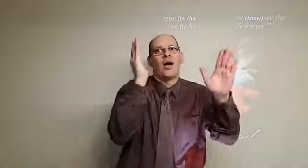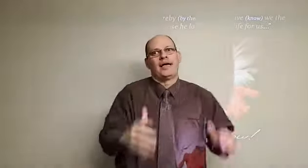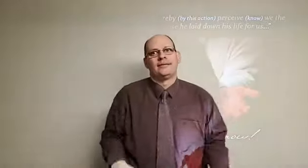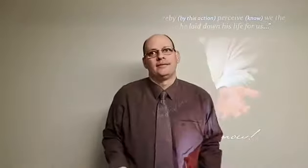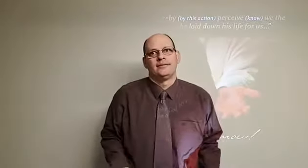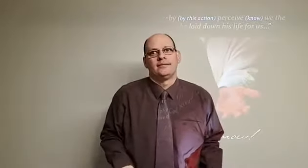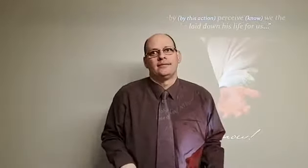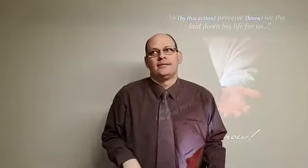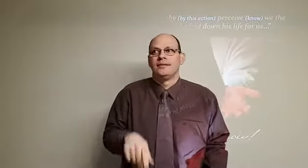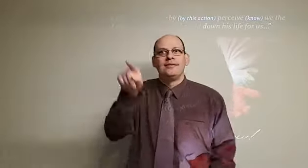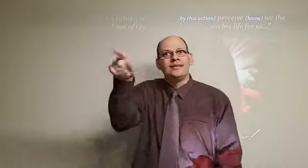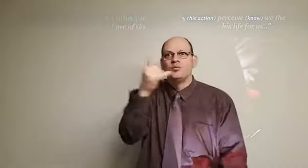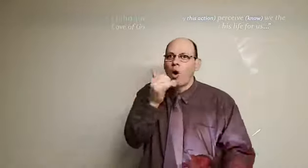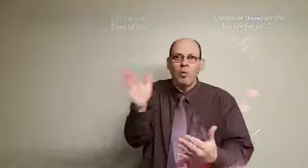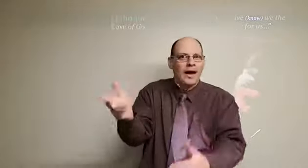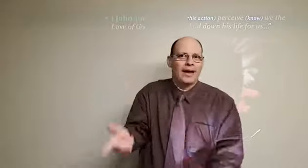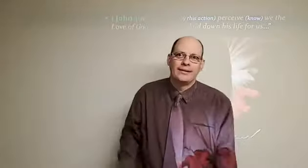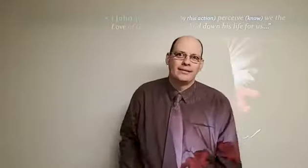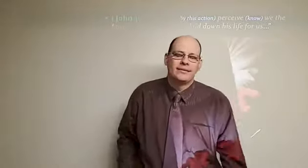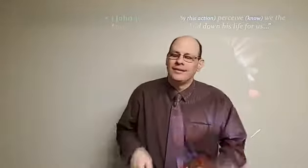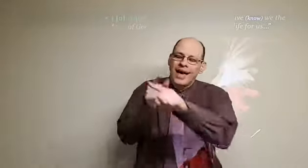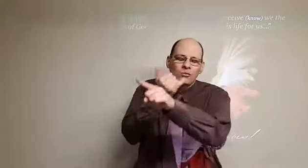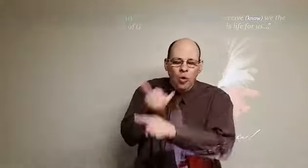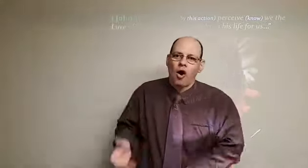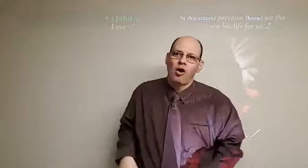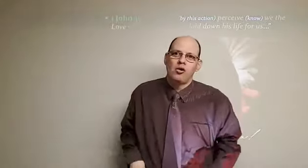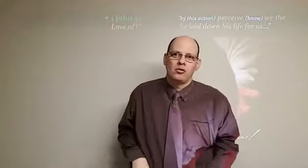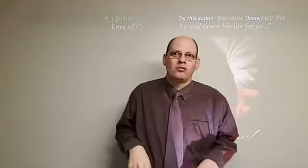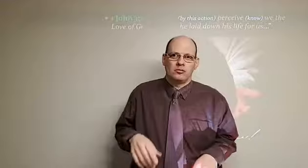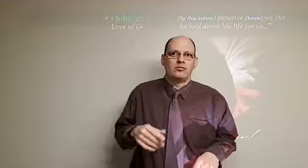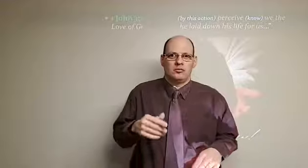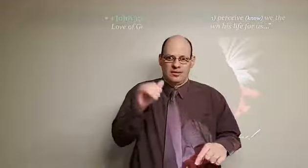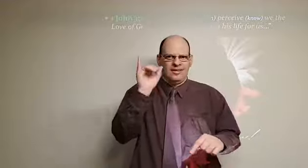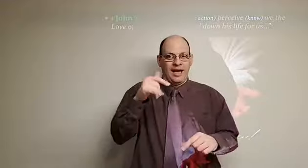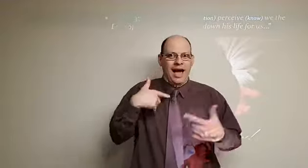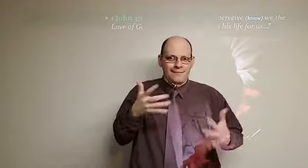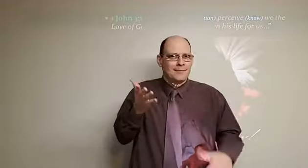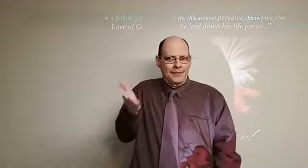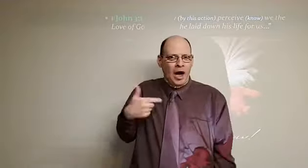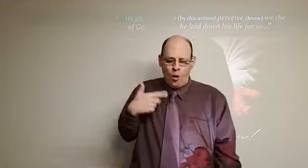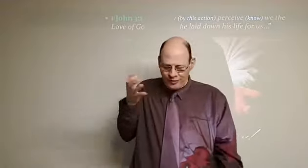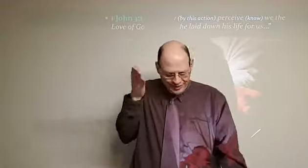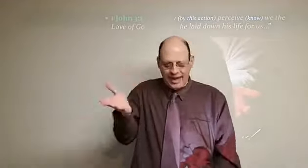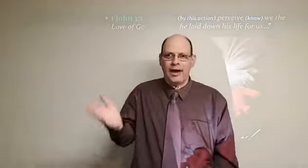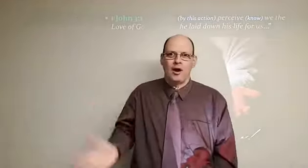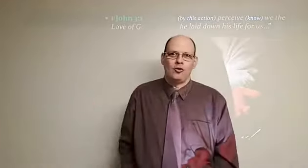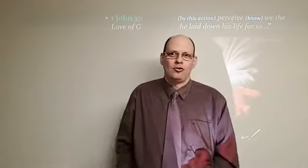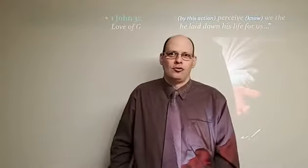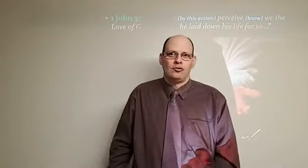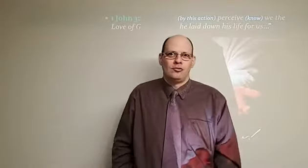he is the way you don't go through man I was there I know